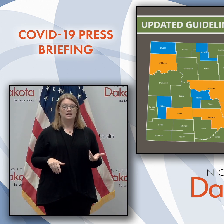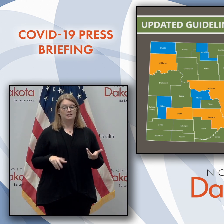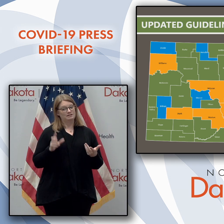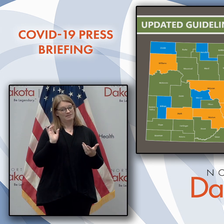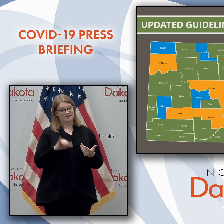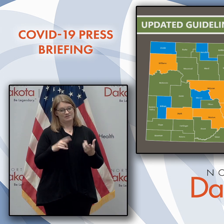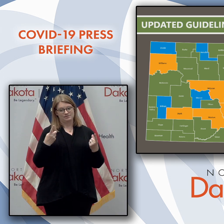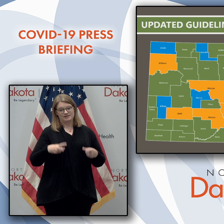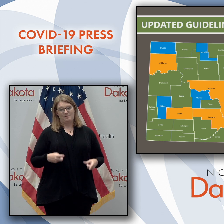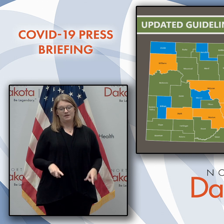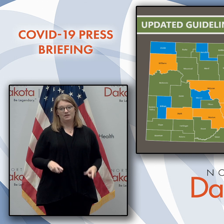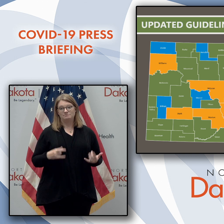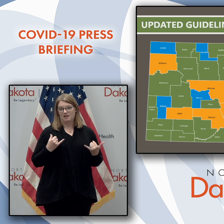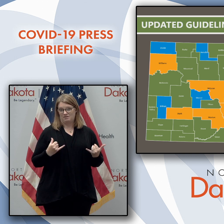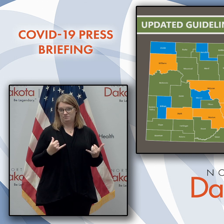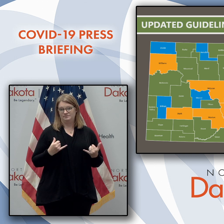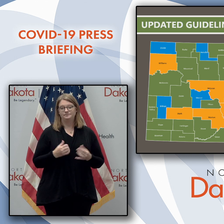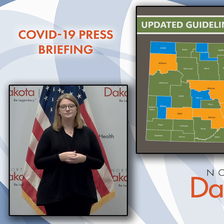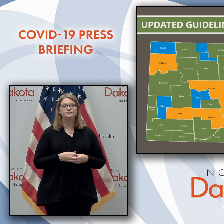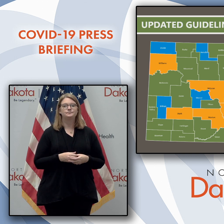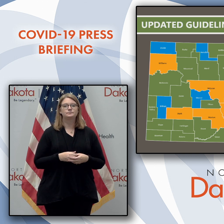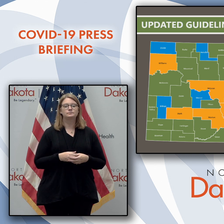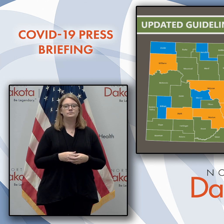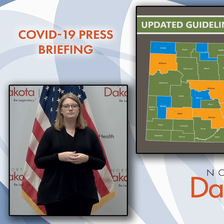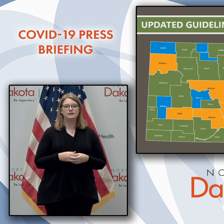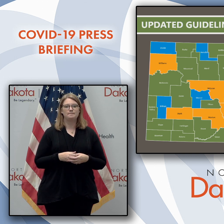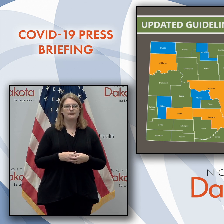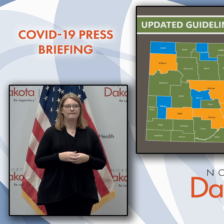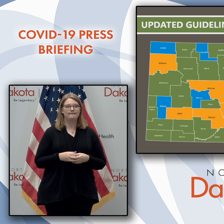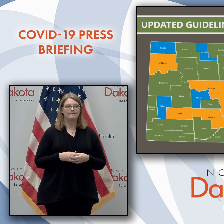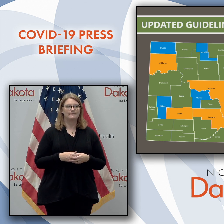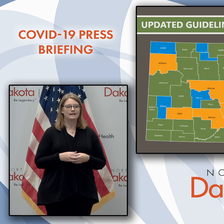what we're doing right now.